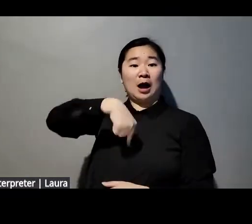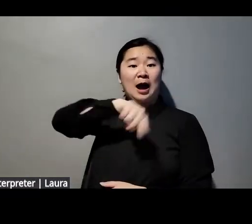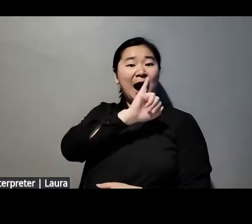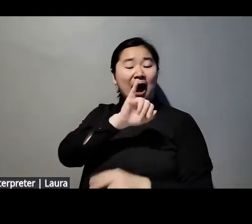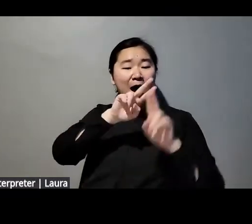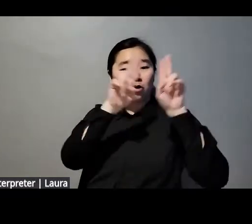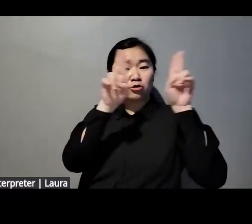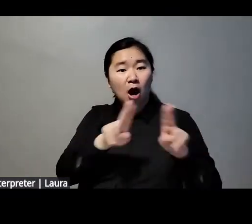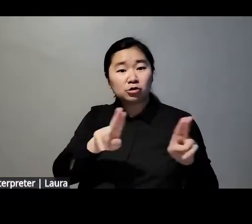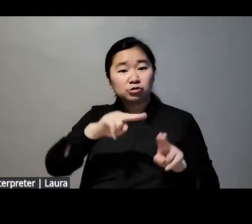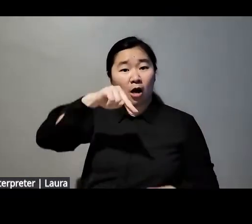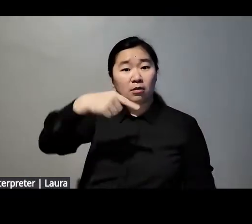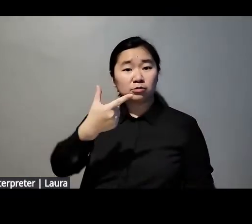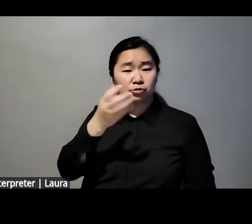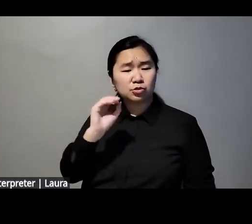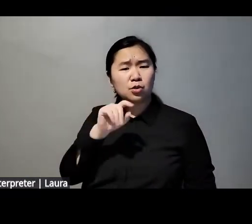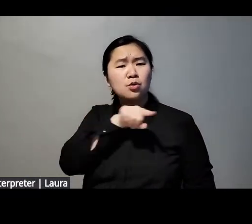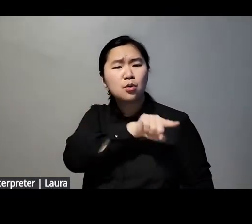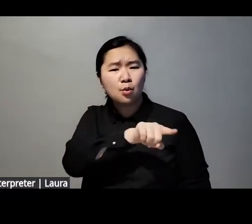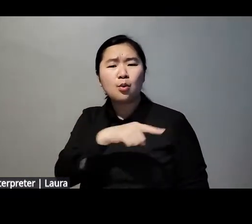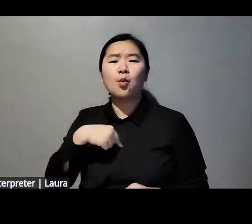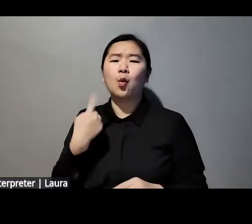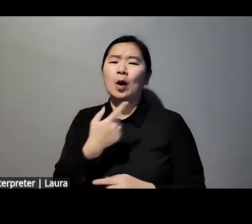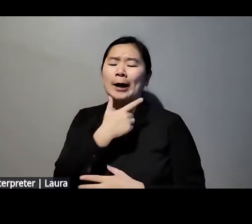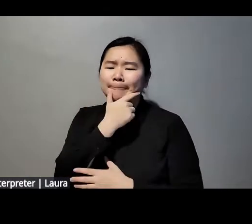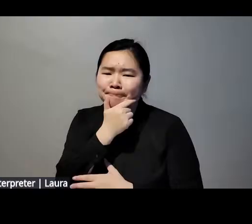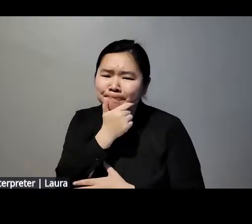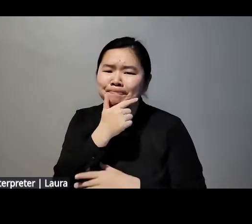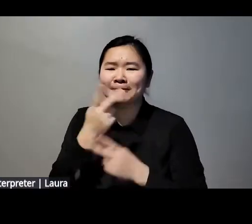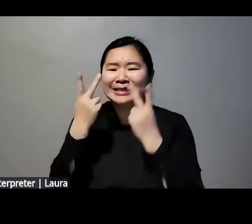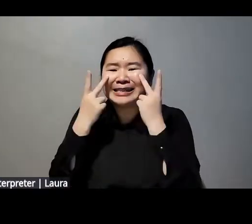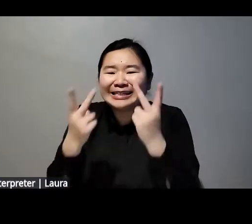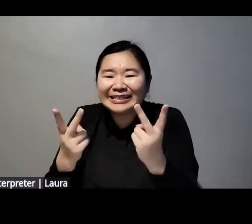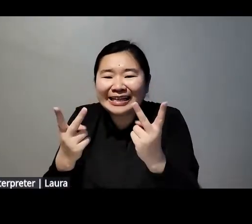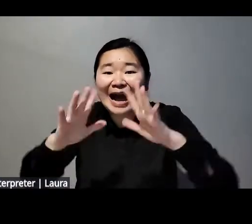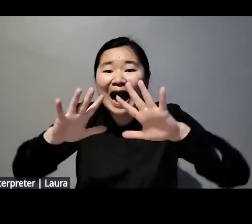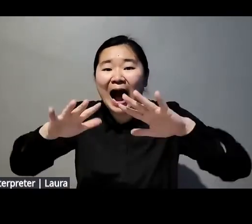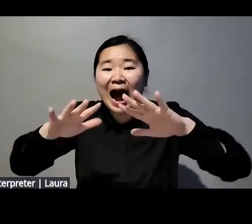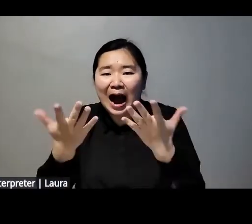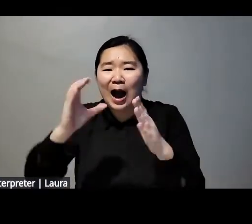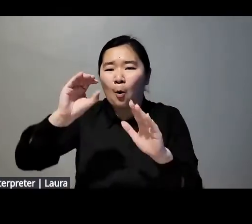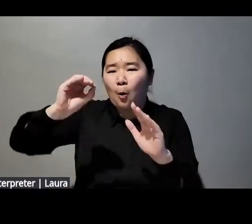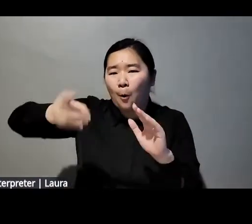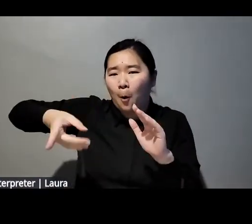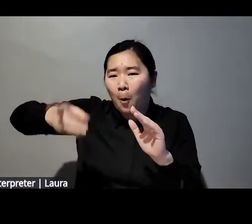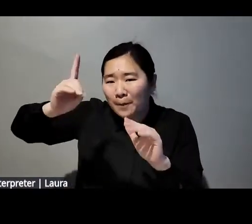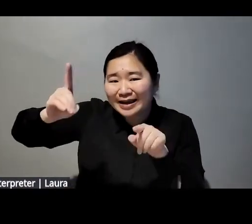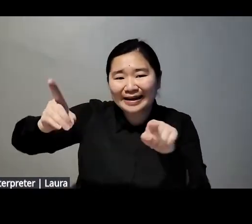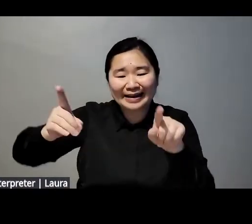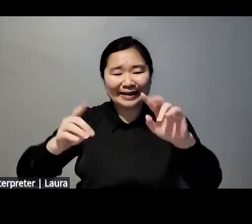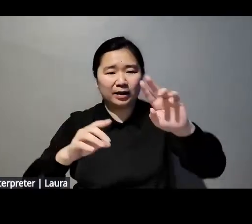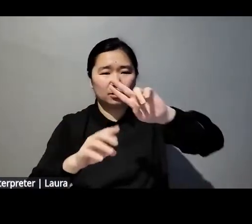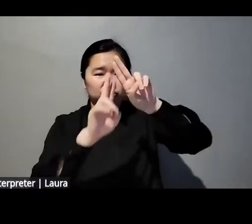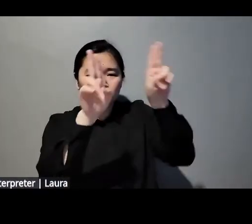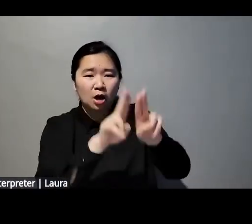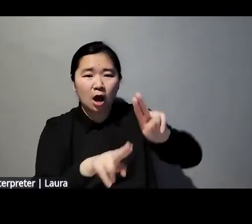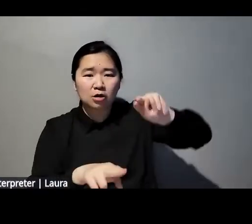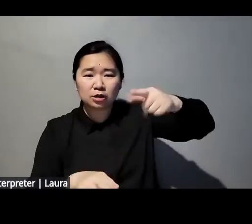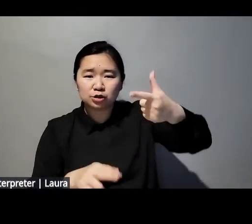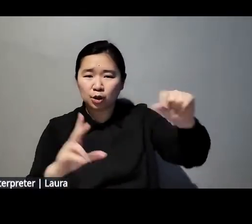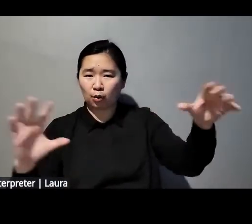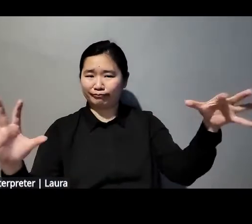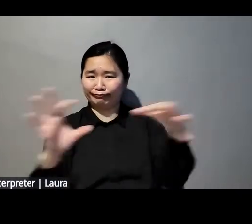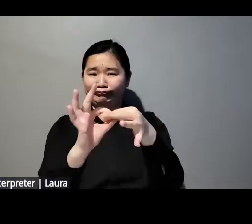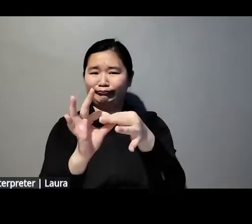structure that we were able to facilitate starting up and continuing with